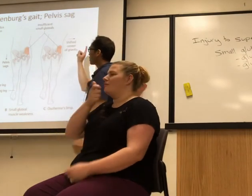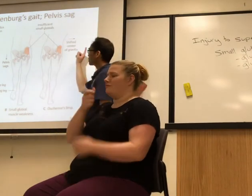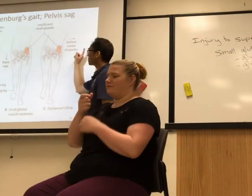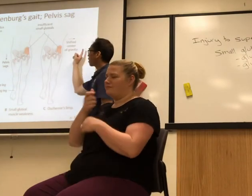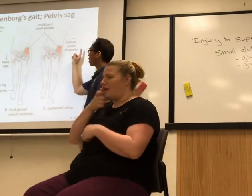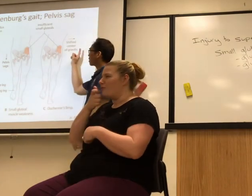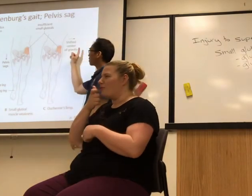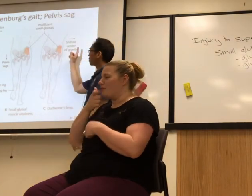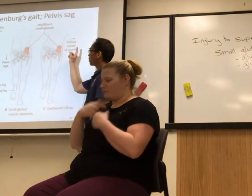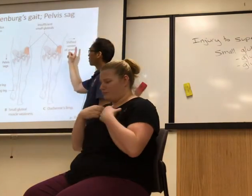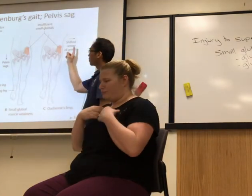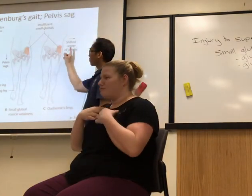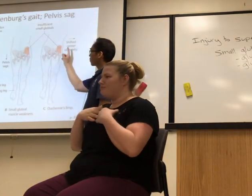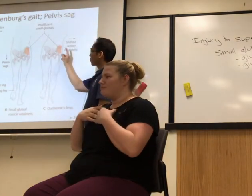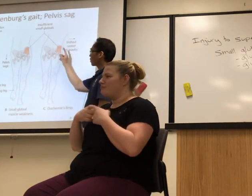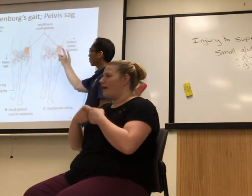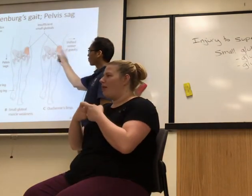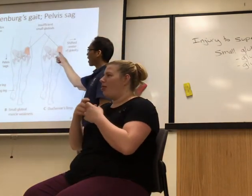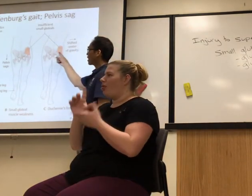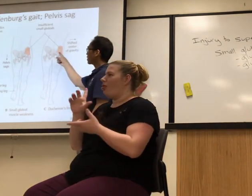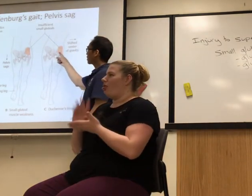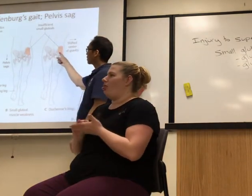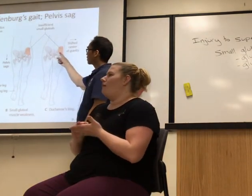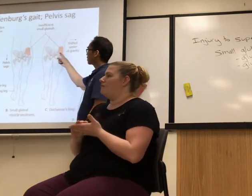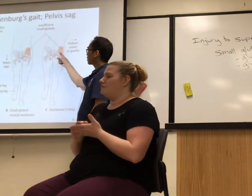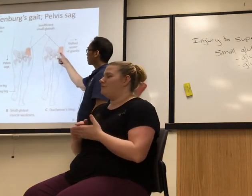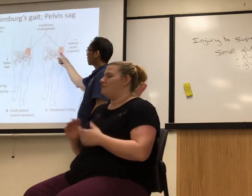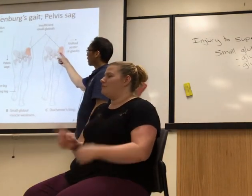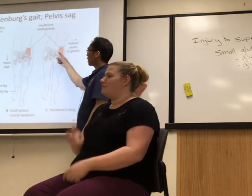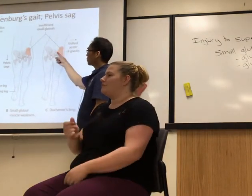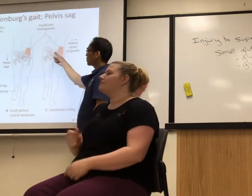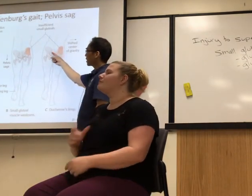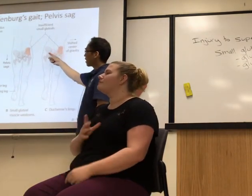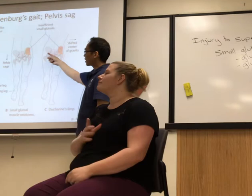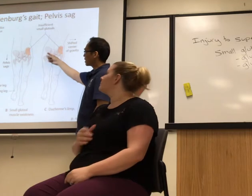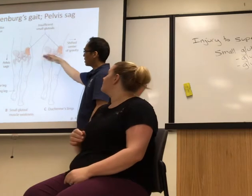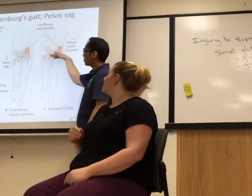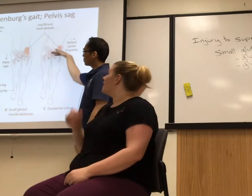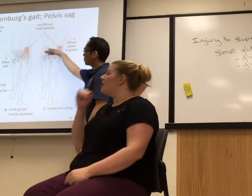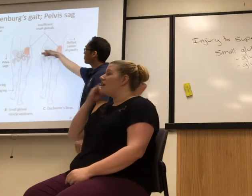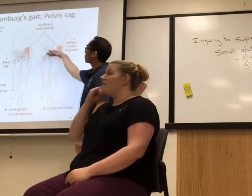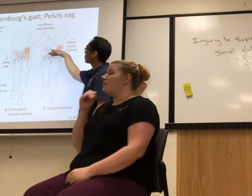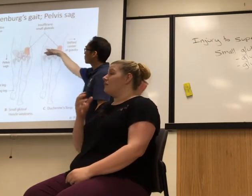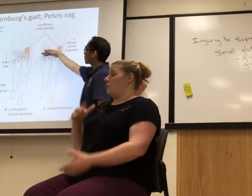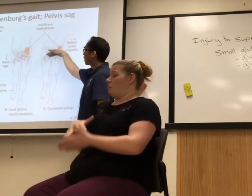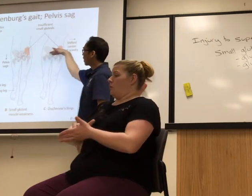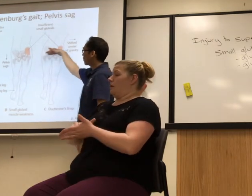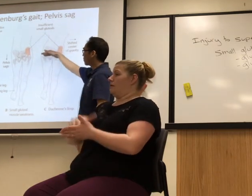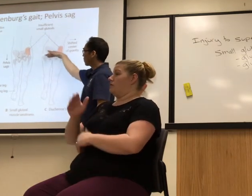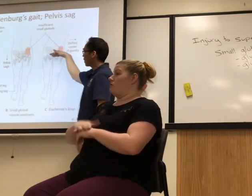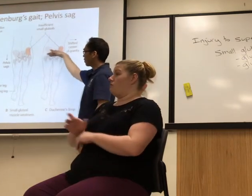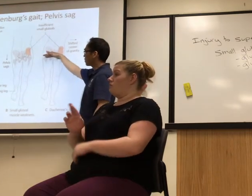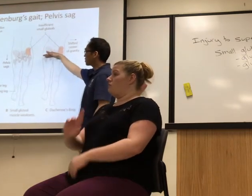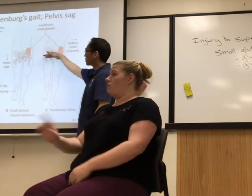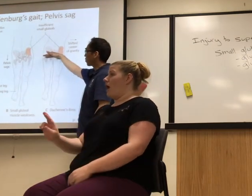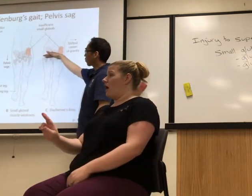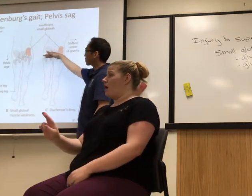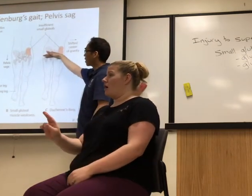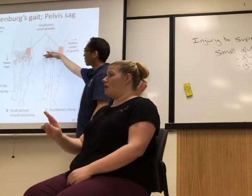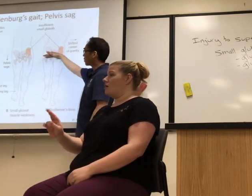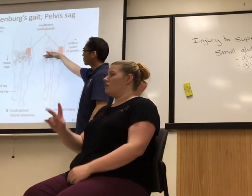If the weakness is on the right, you cannot keep the